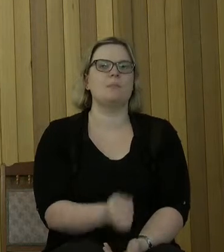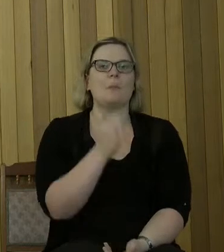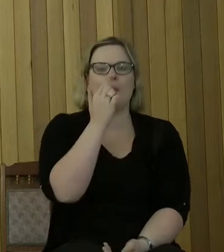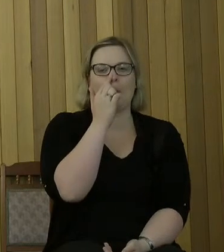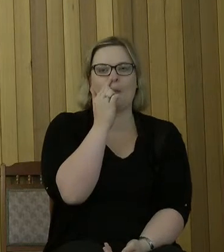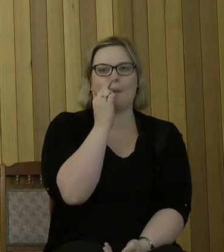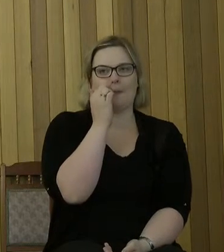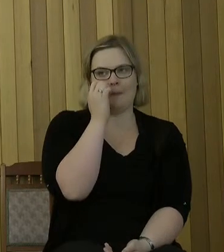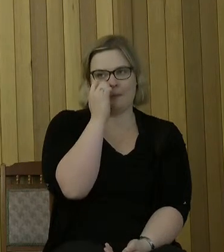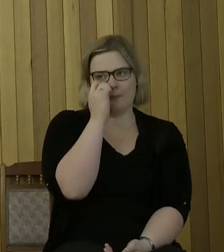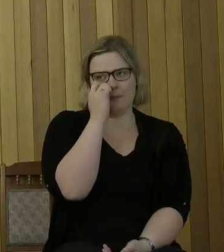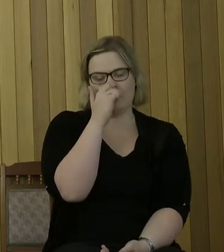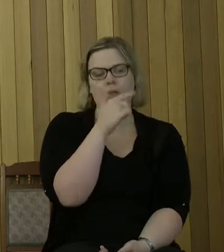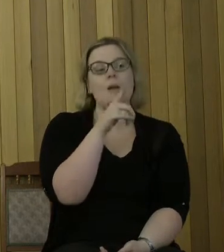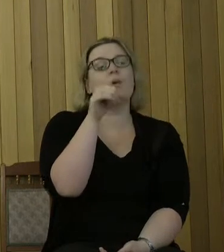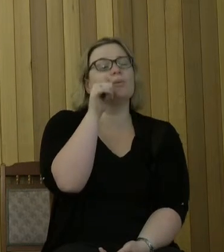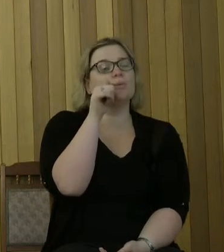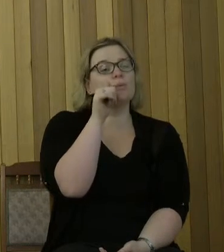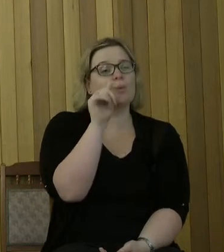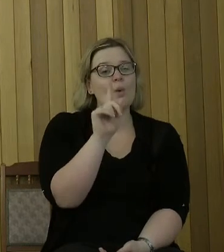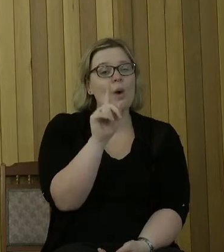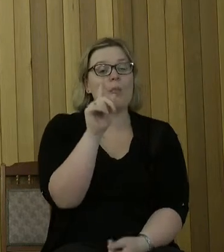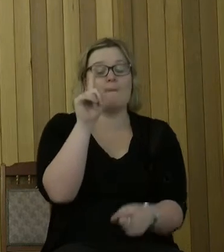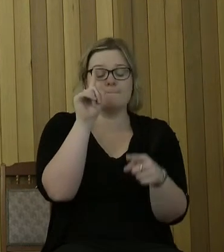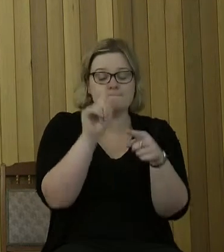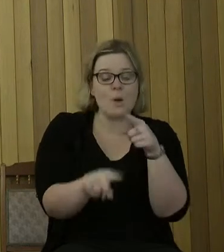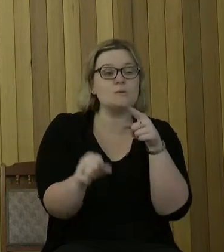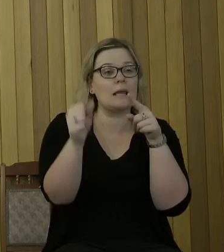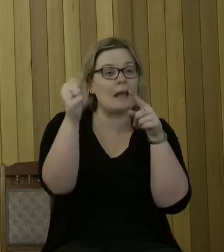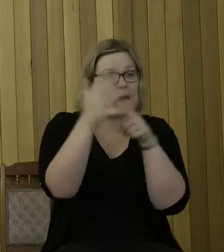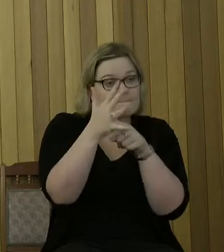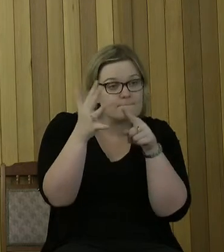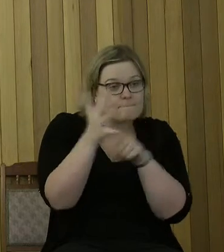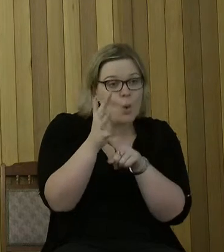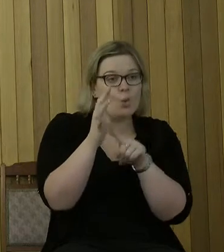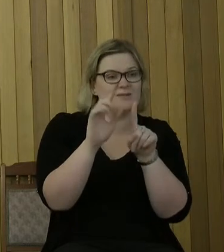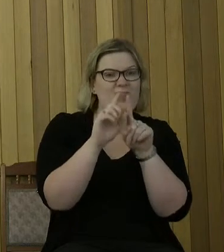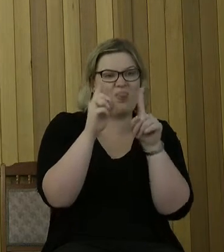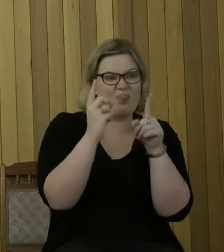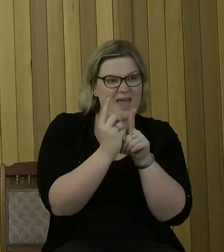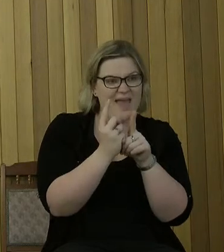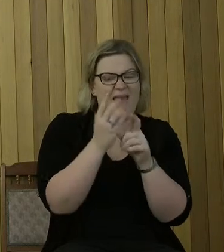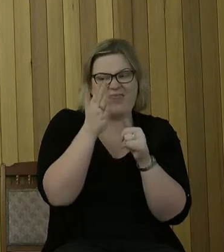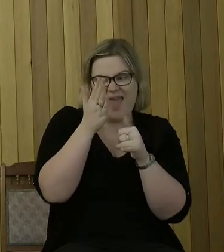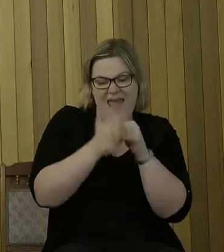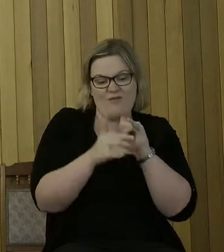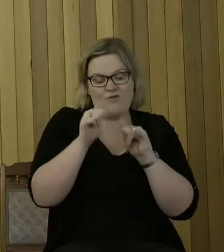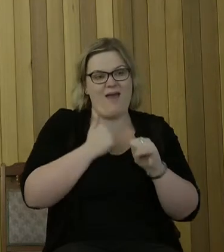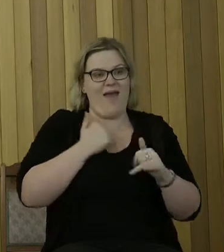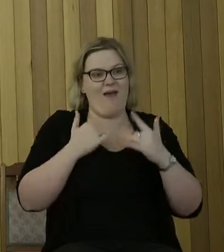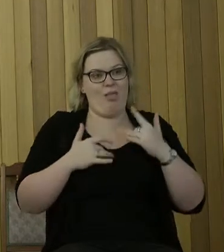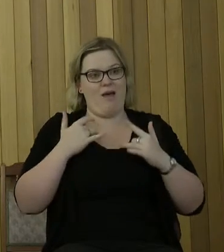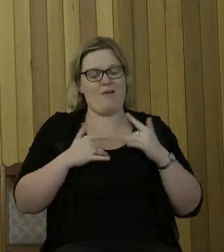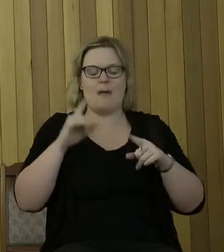what? The most important thing at the end of this life, the